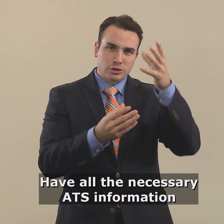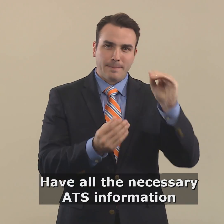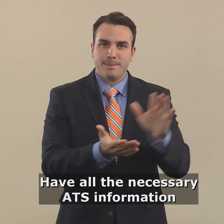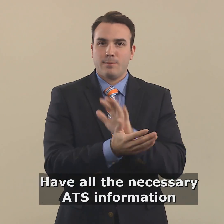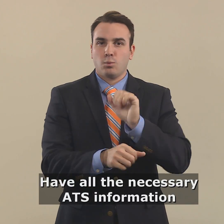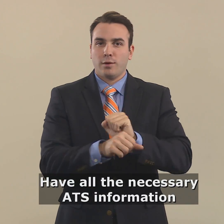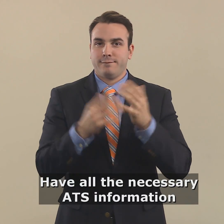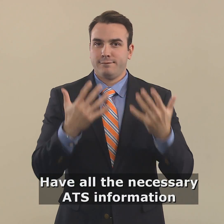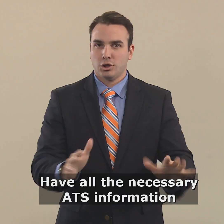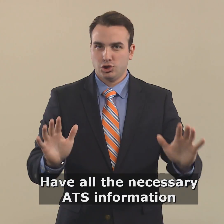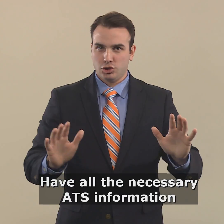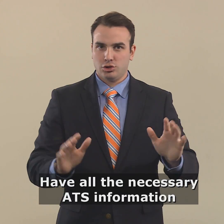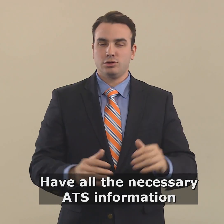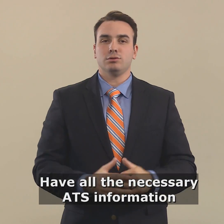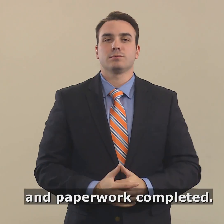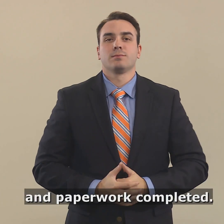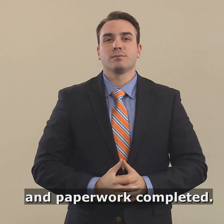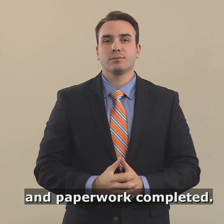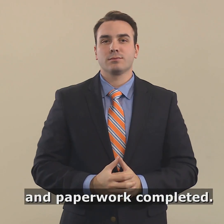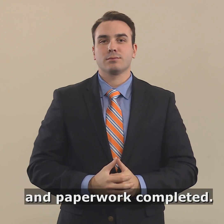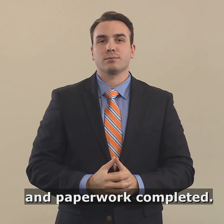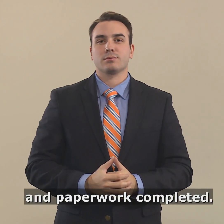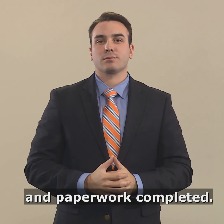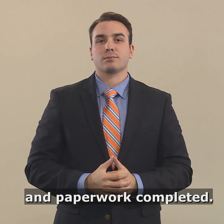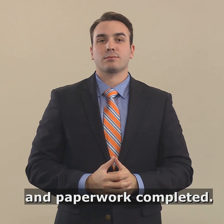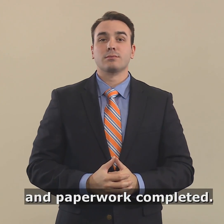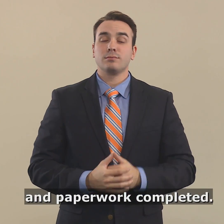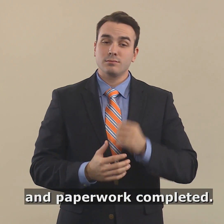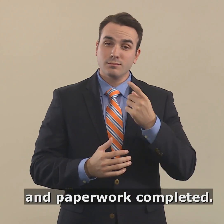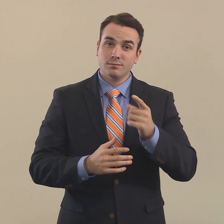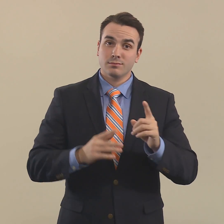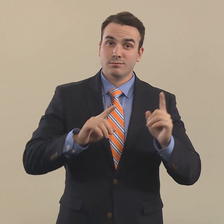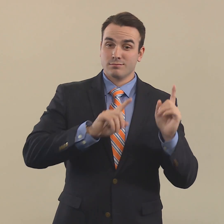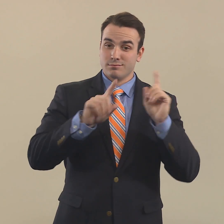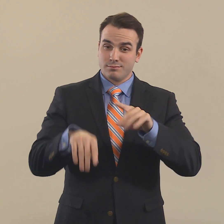Have all the necessary ATS information and paperwork completed.